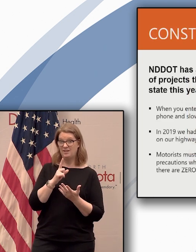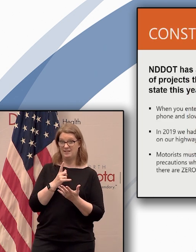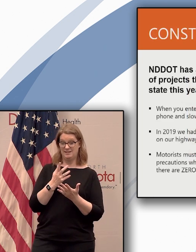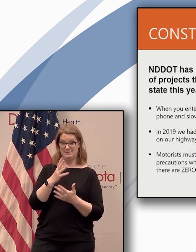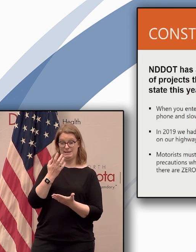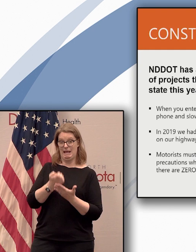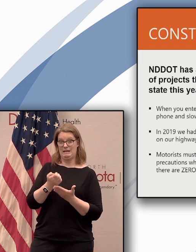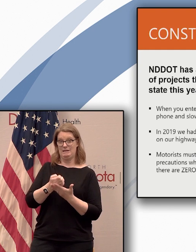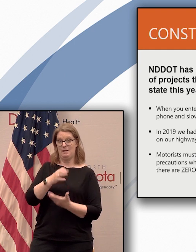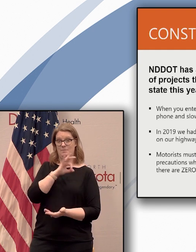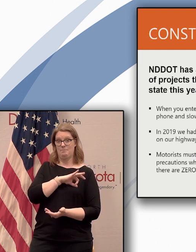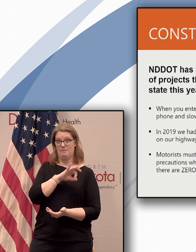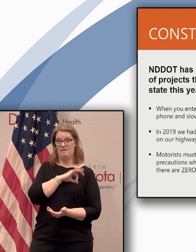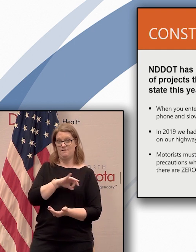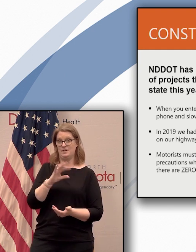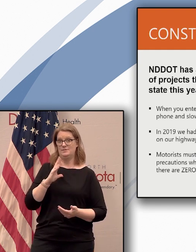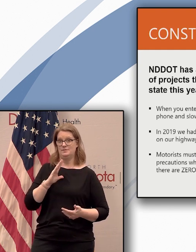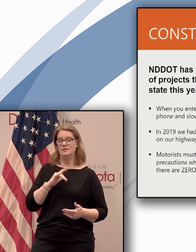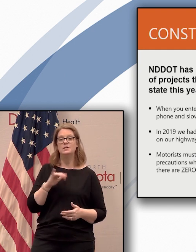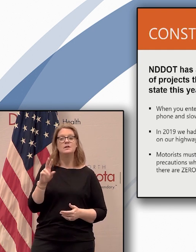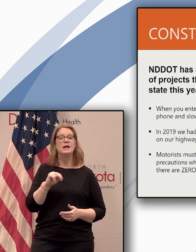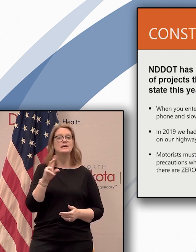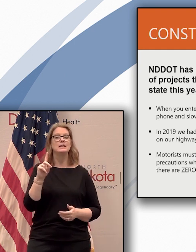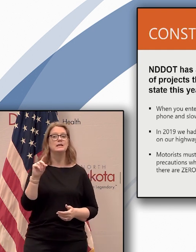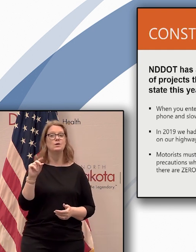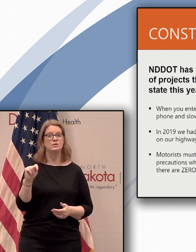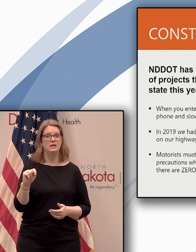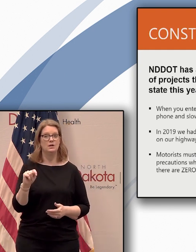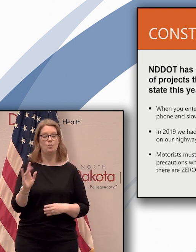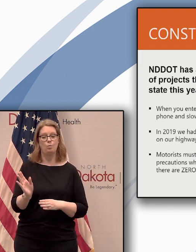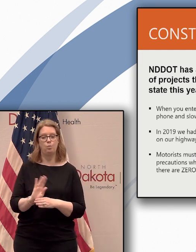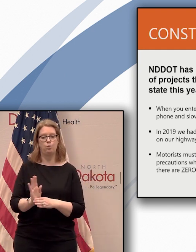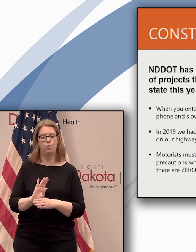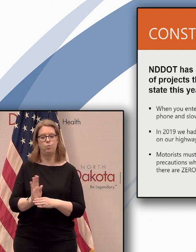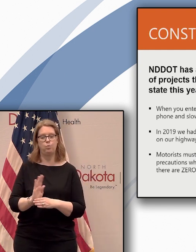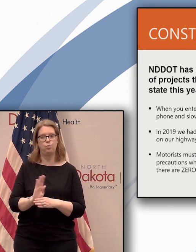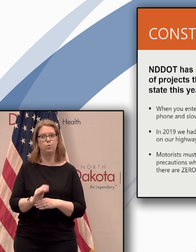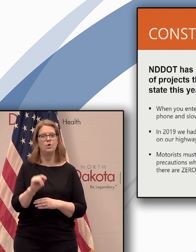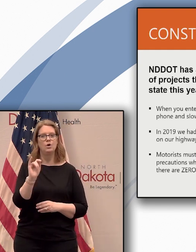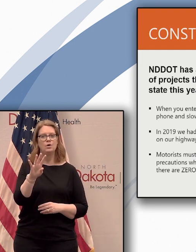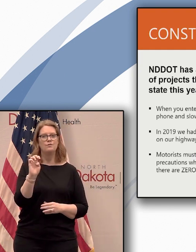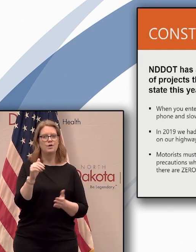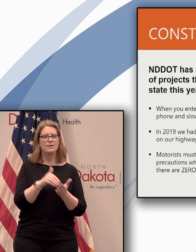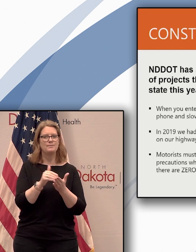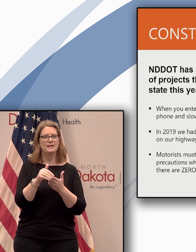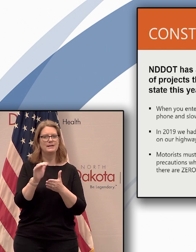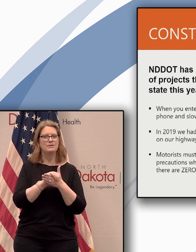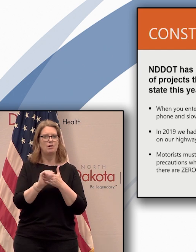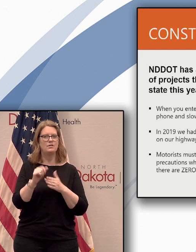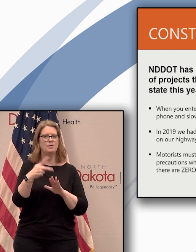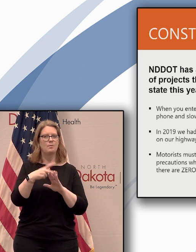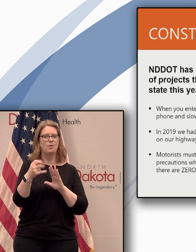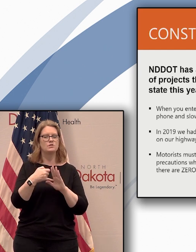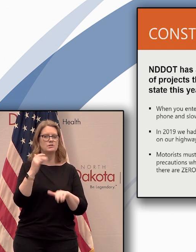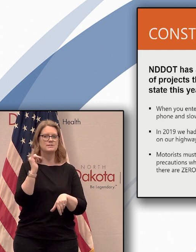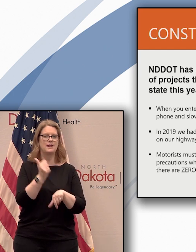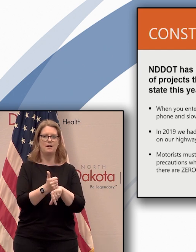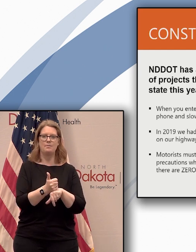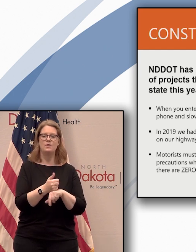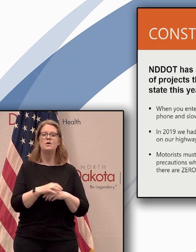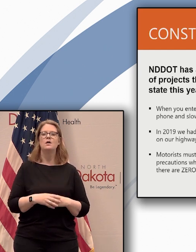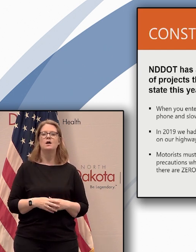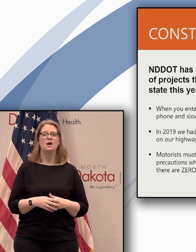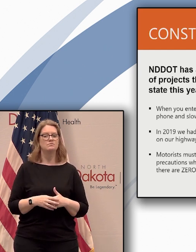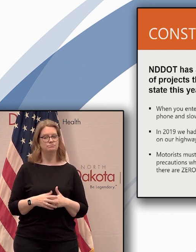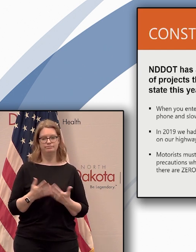standpoint, but our NDDOT is going to be very busy. There's about $400 million of projects that are slated for this year. Those